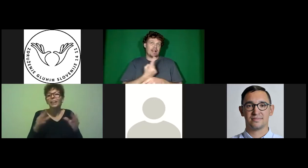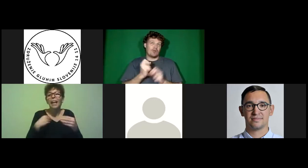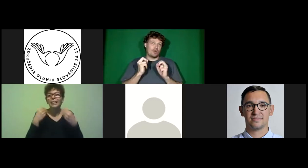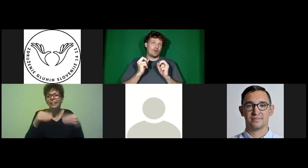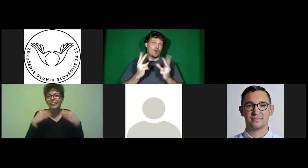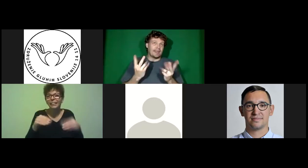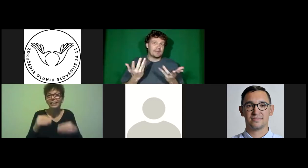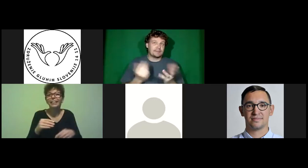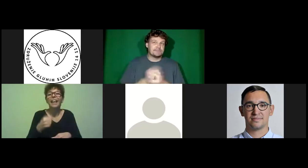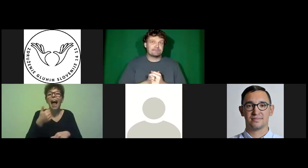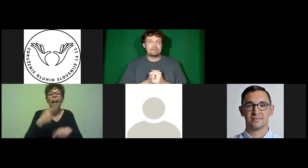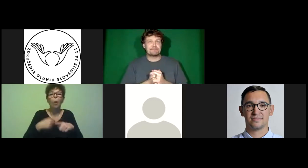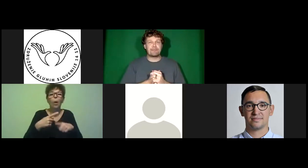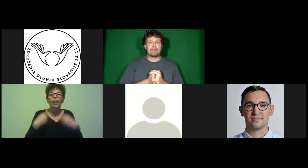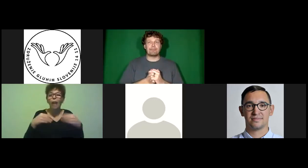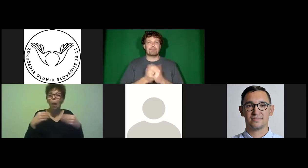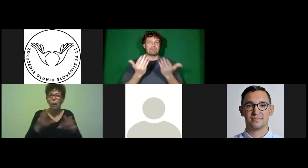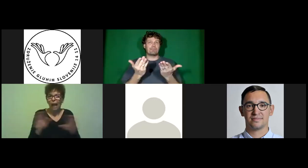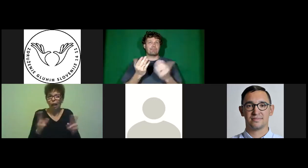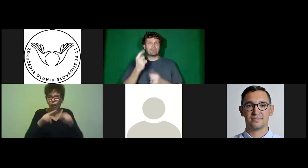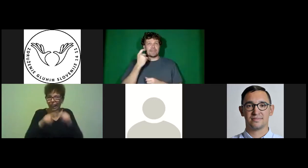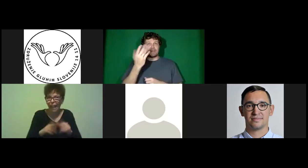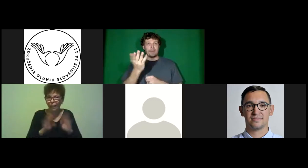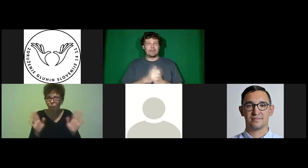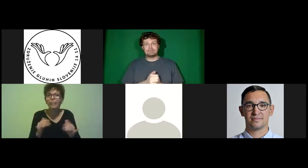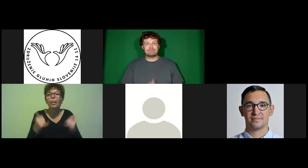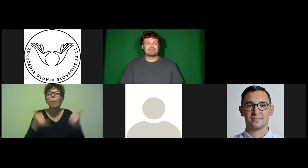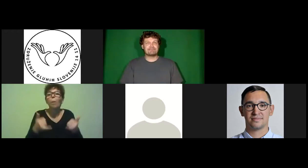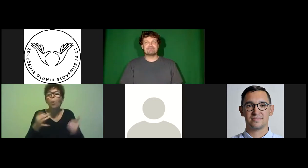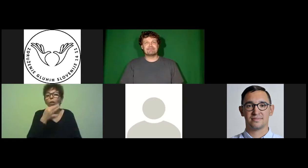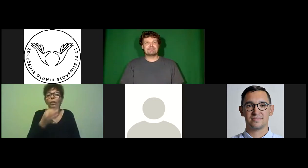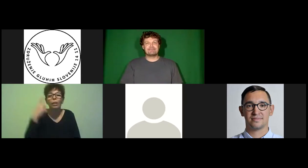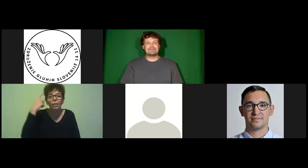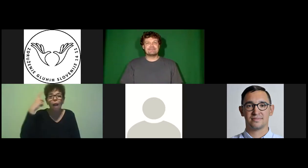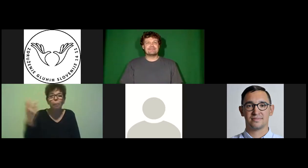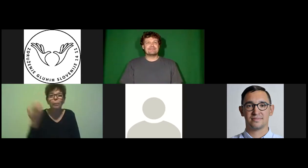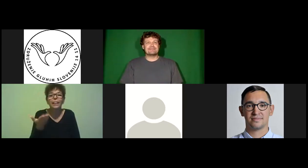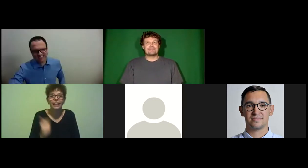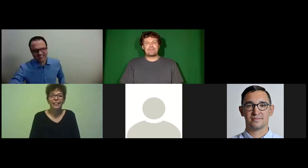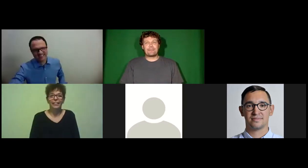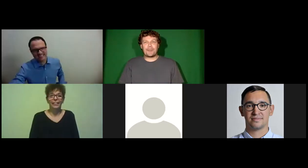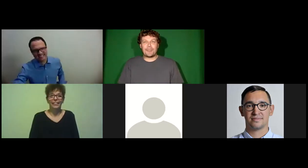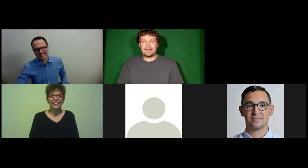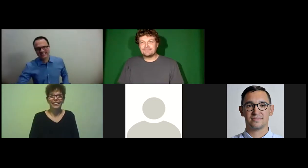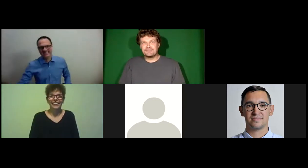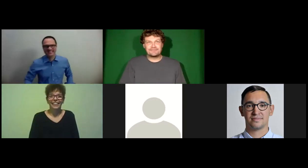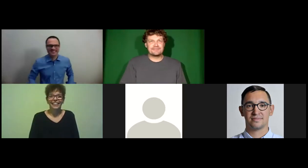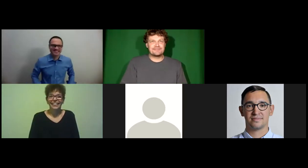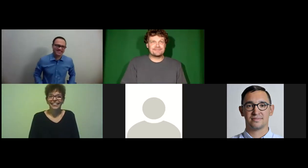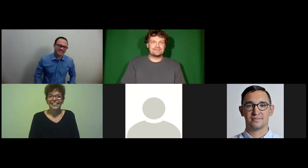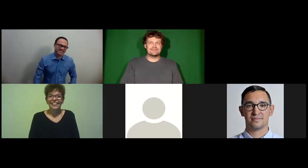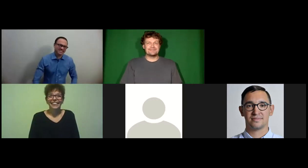and also that the public can see what's possible. I've had an hour to share my story. Thank you for